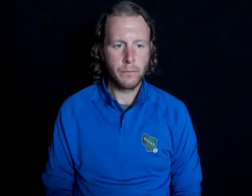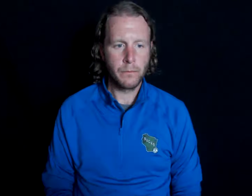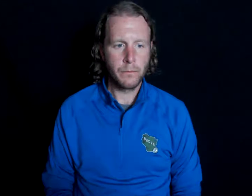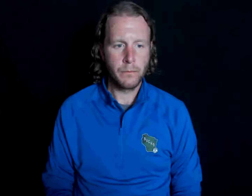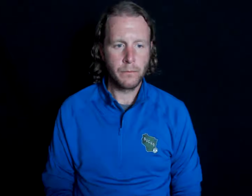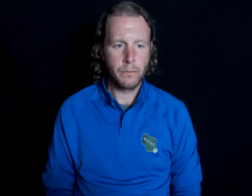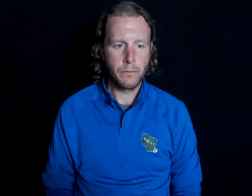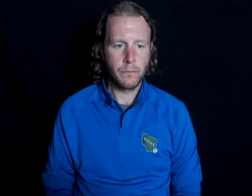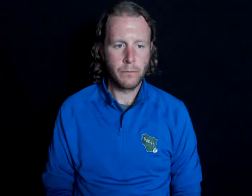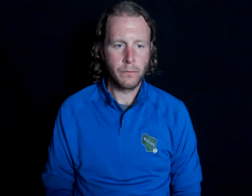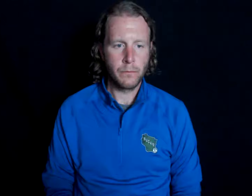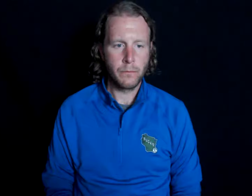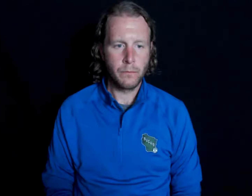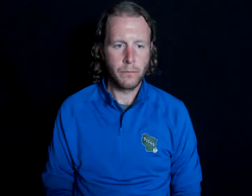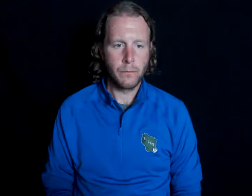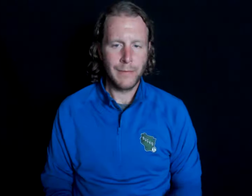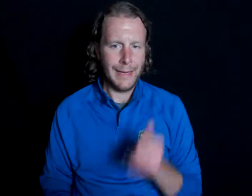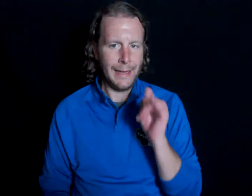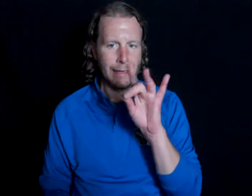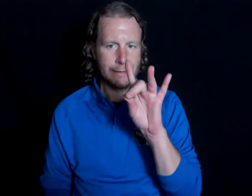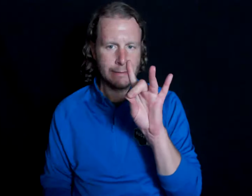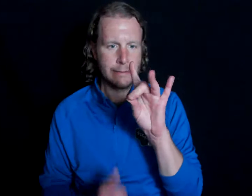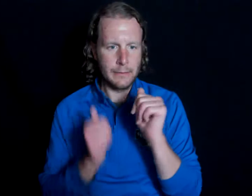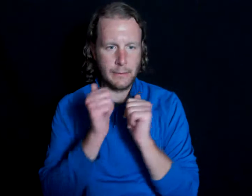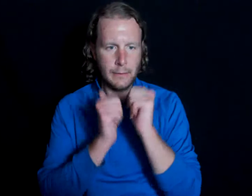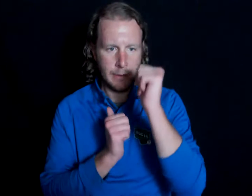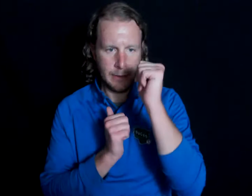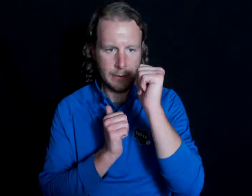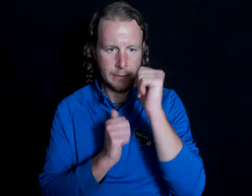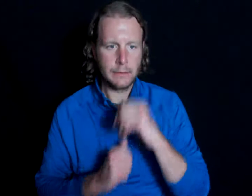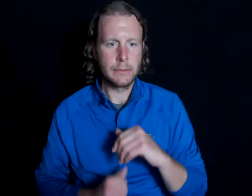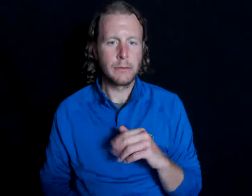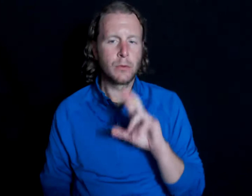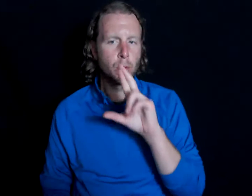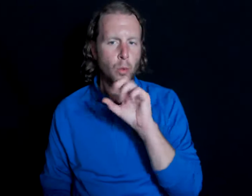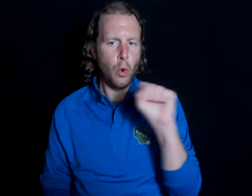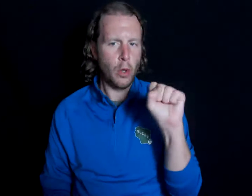Lead is at 18. Ross comes up short this time.